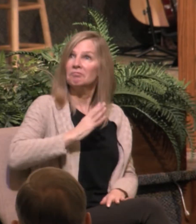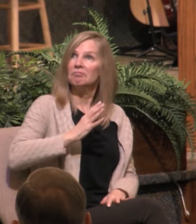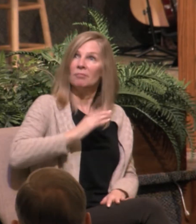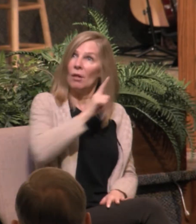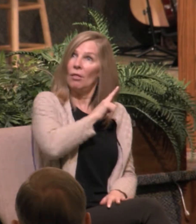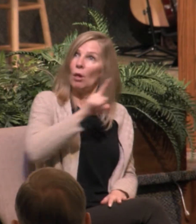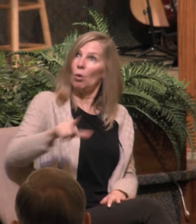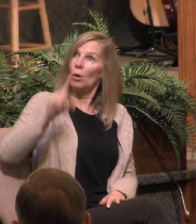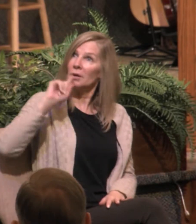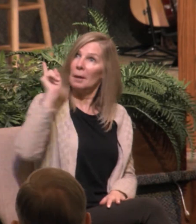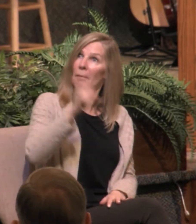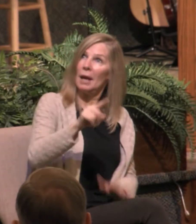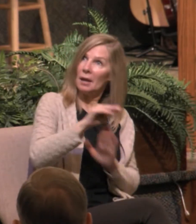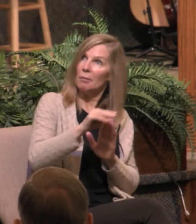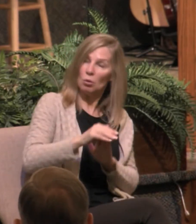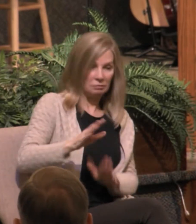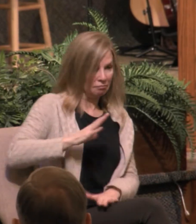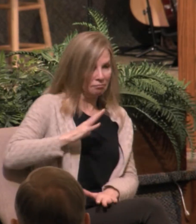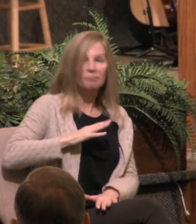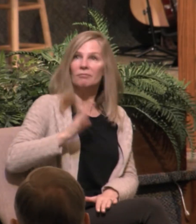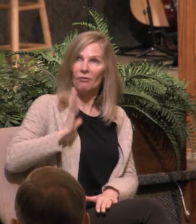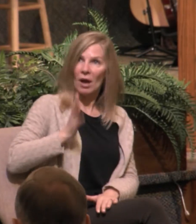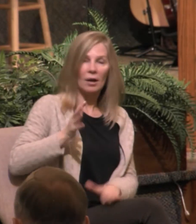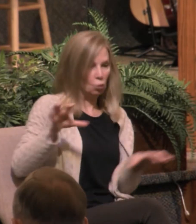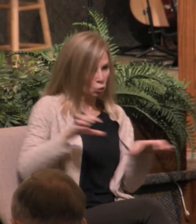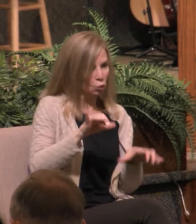Lord had commanded Moses and Aaron, so they did.